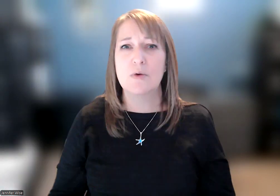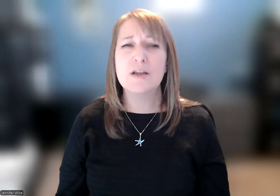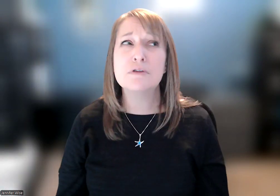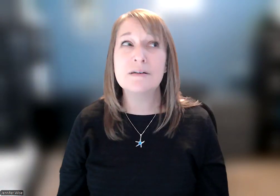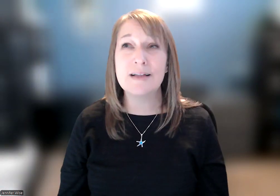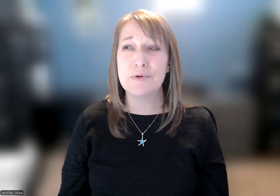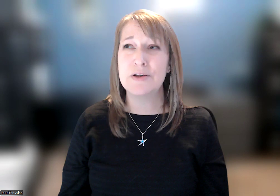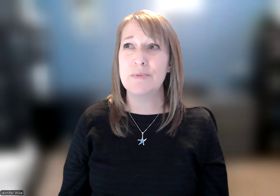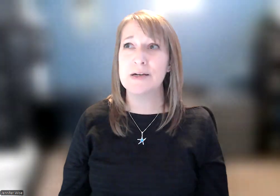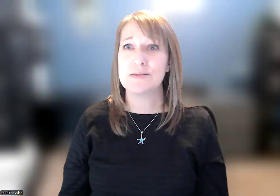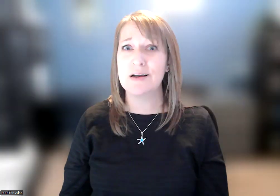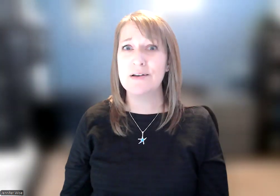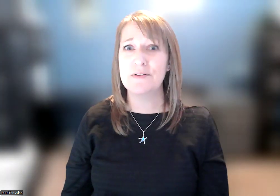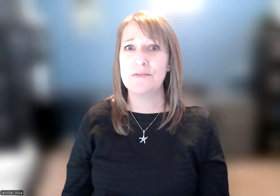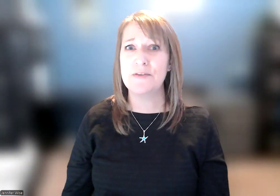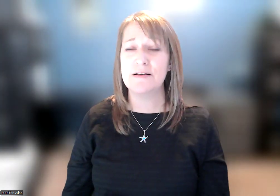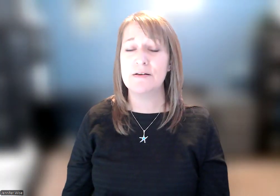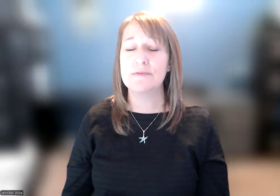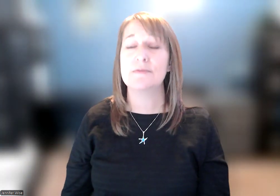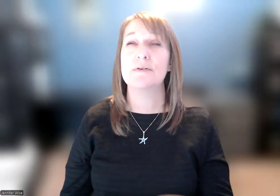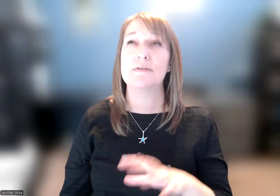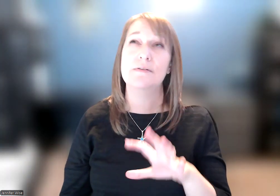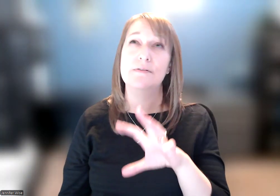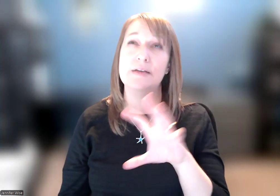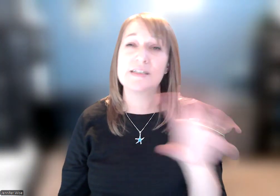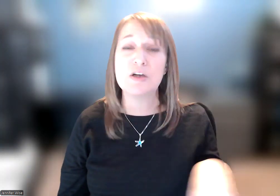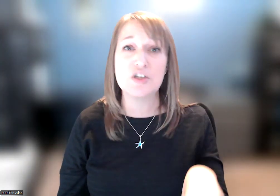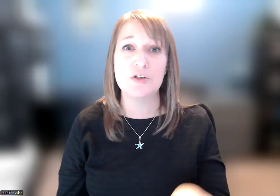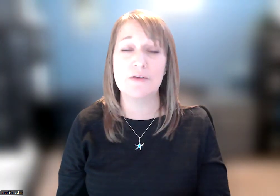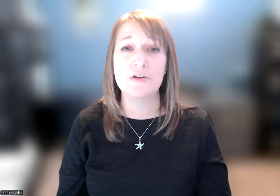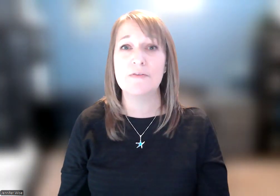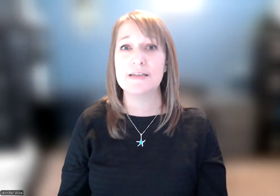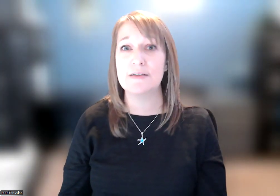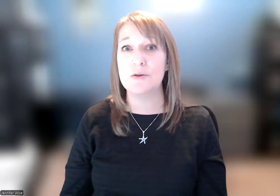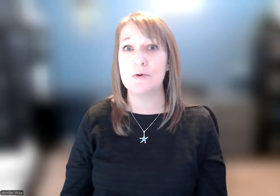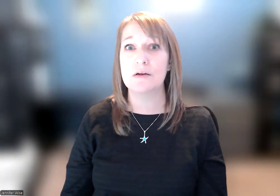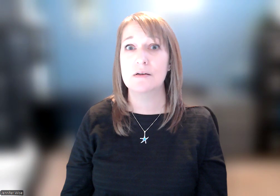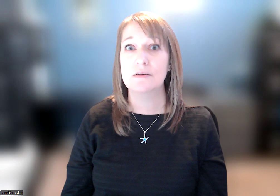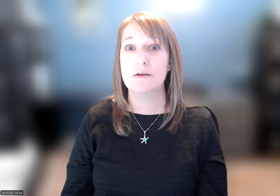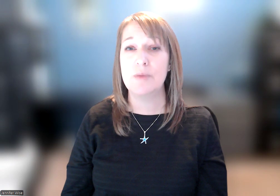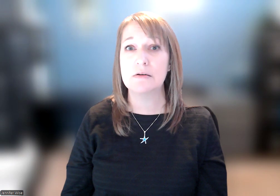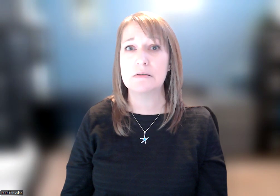do you look like when you're embarrassed? What kind of a face expression would you have in your face if you were embarrassed?